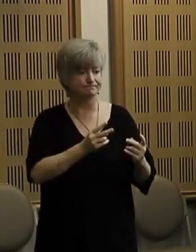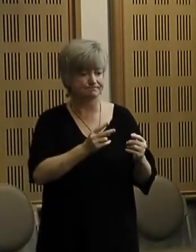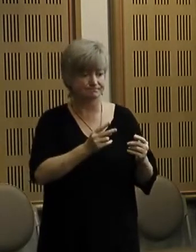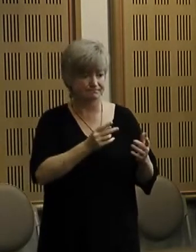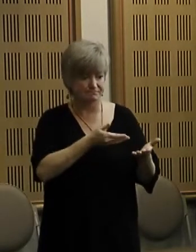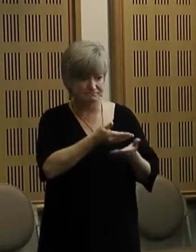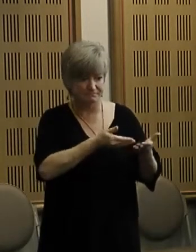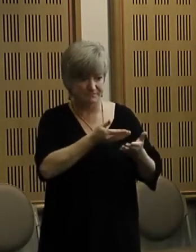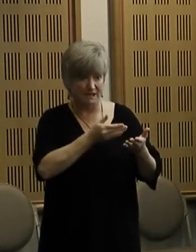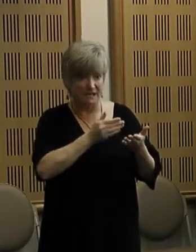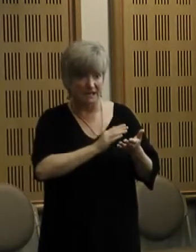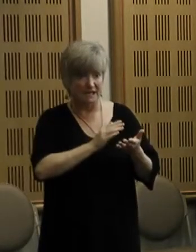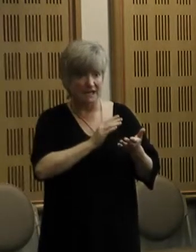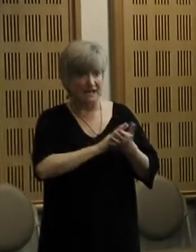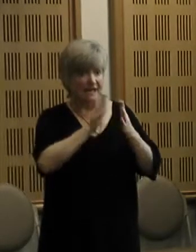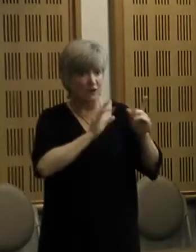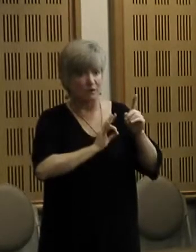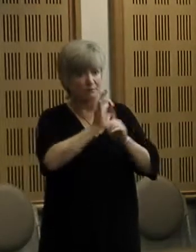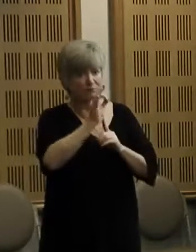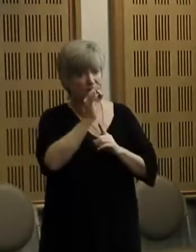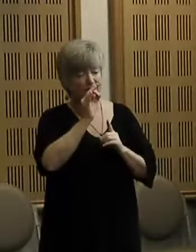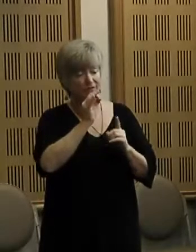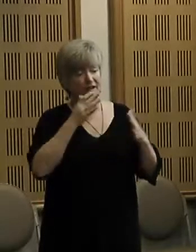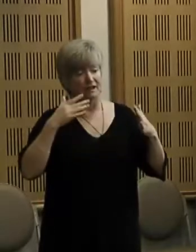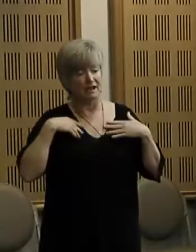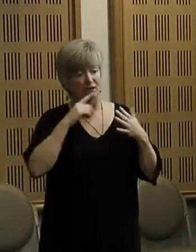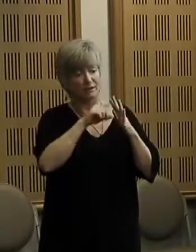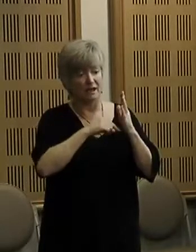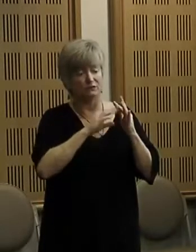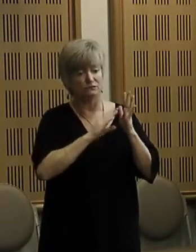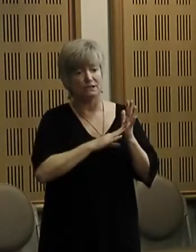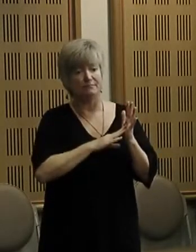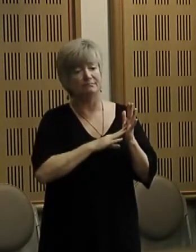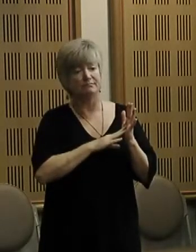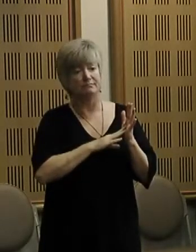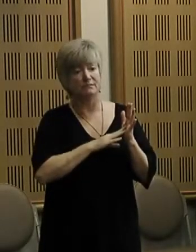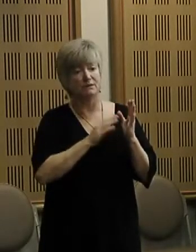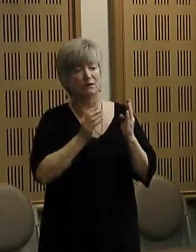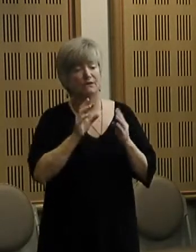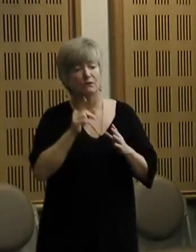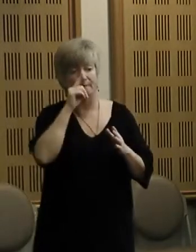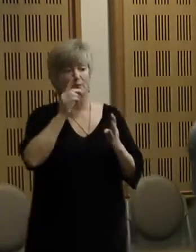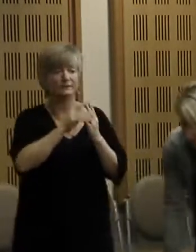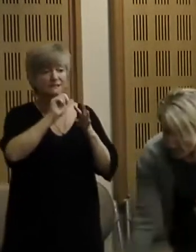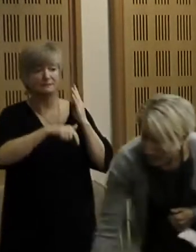if we are going to improve the health outcomes of people with a disability in relation to mental wellbeing and physical activity, what should we do?